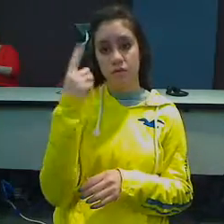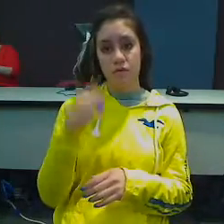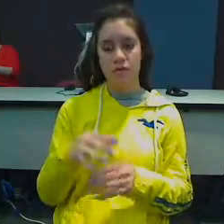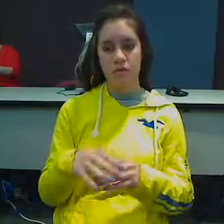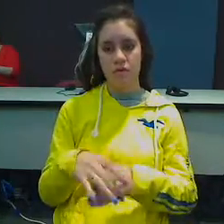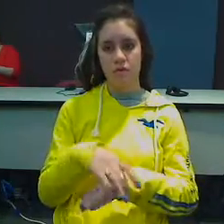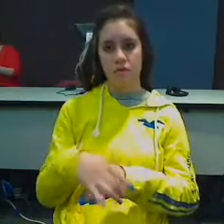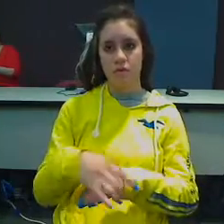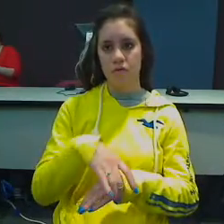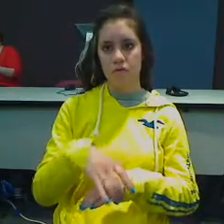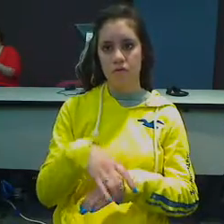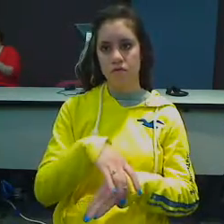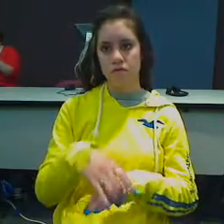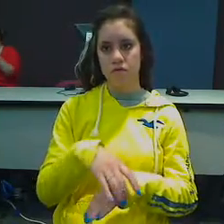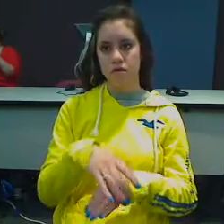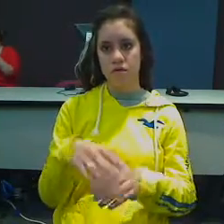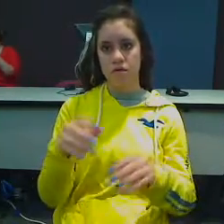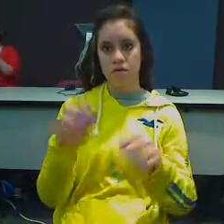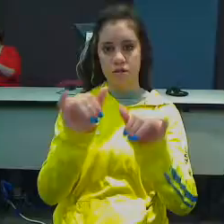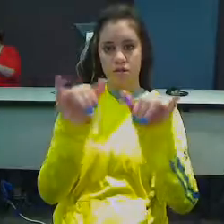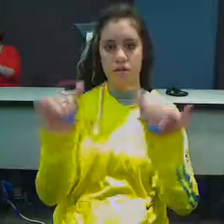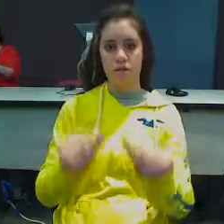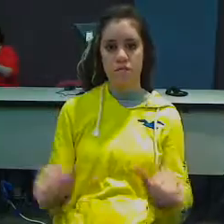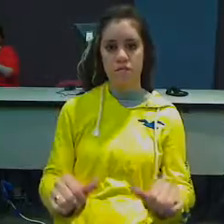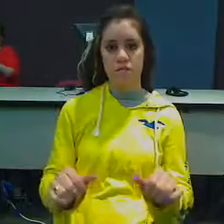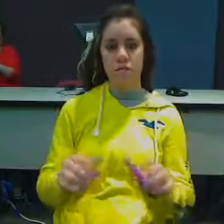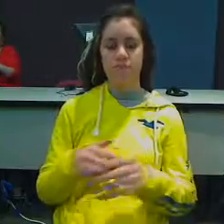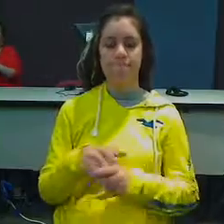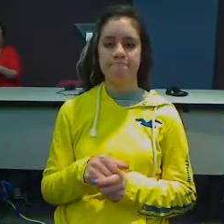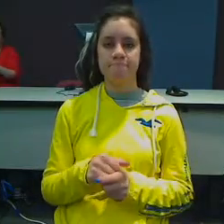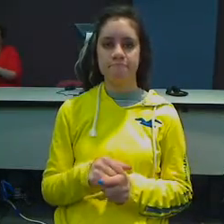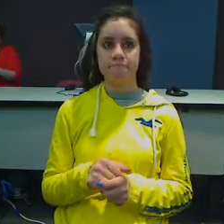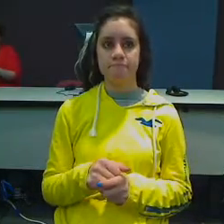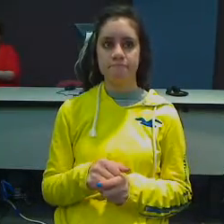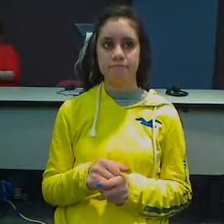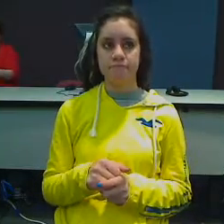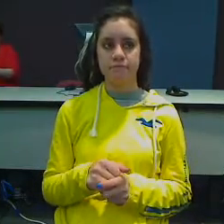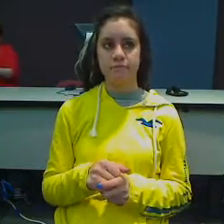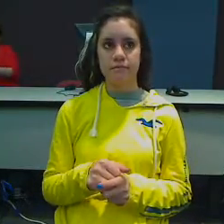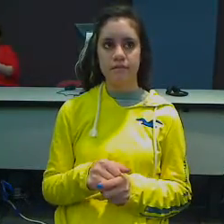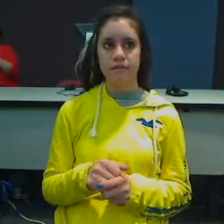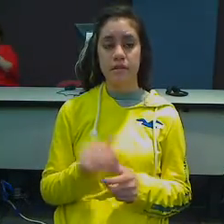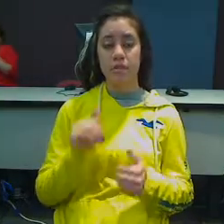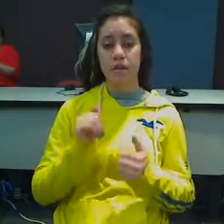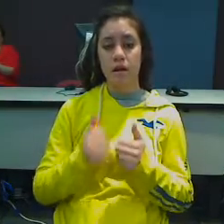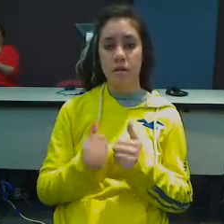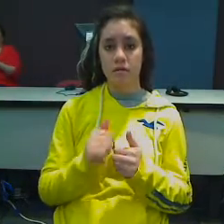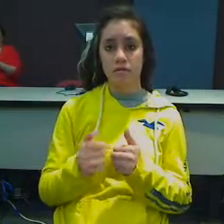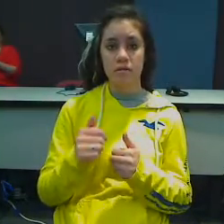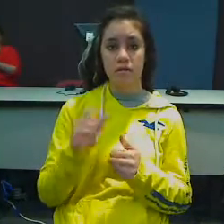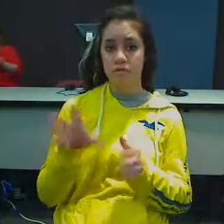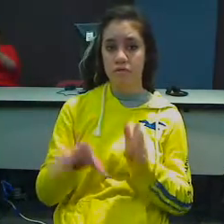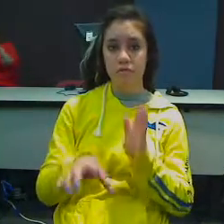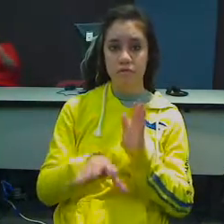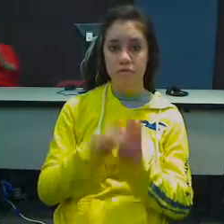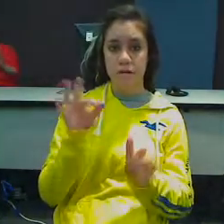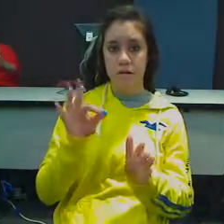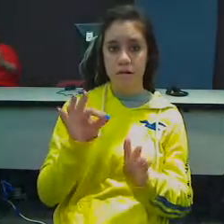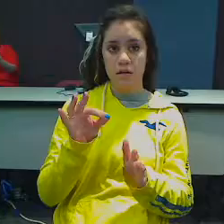issue. We won't deal with that right now. But how do you locate things on a sphere? Most